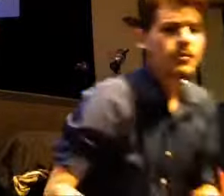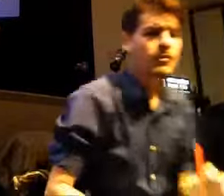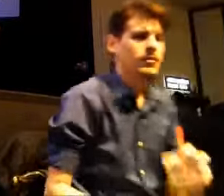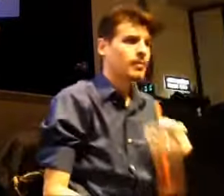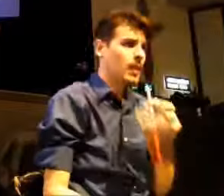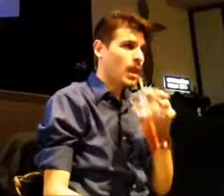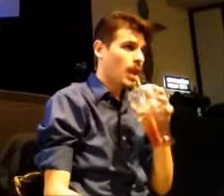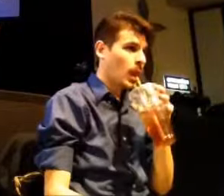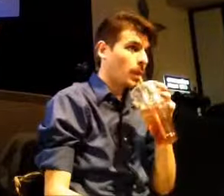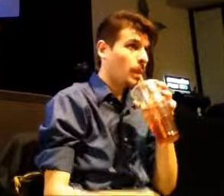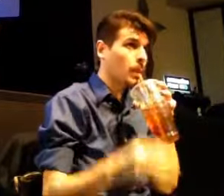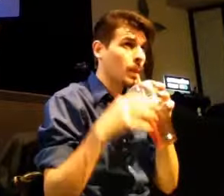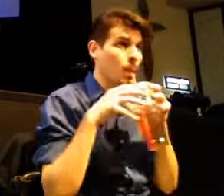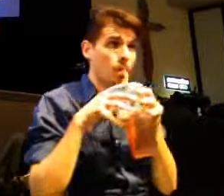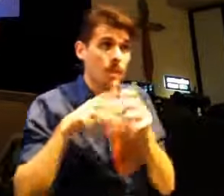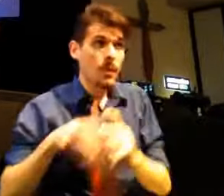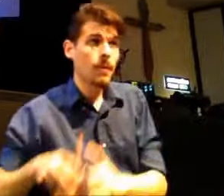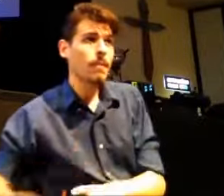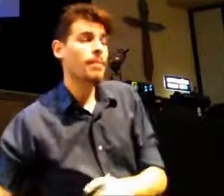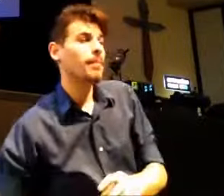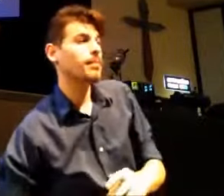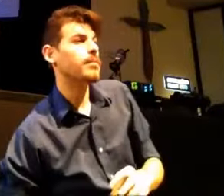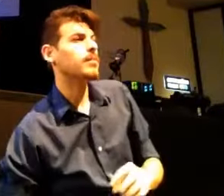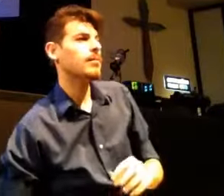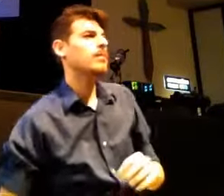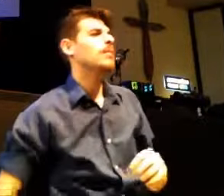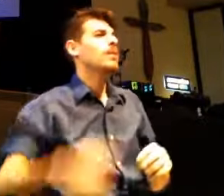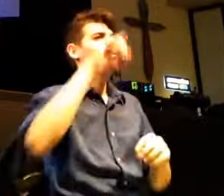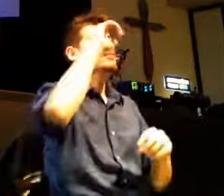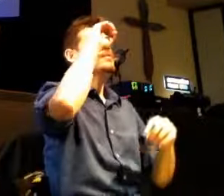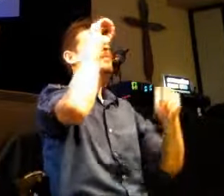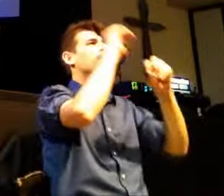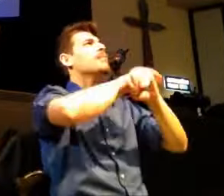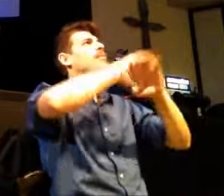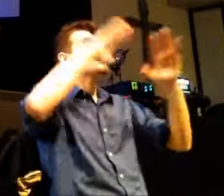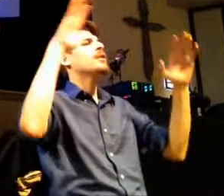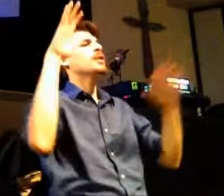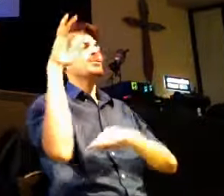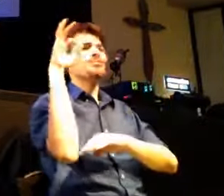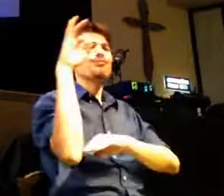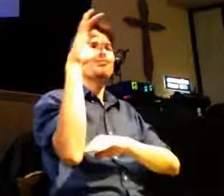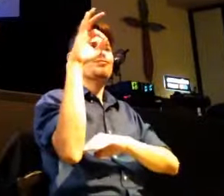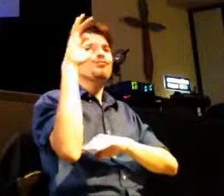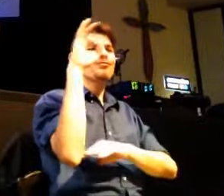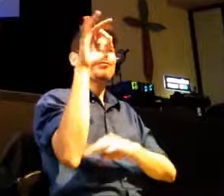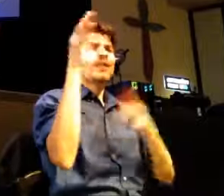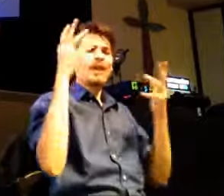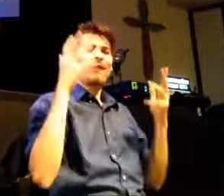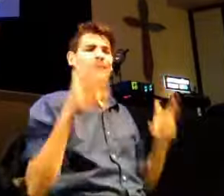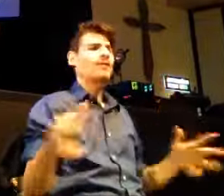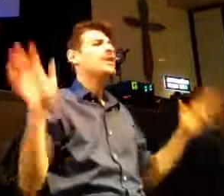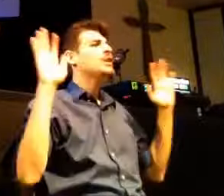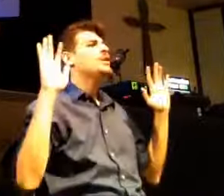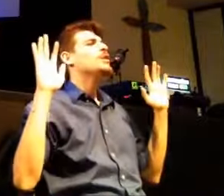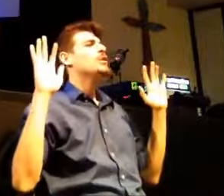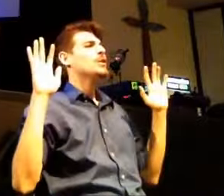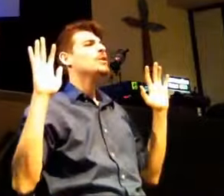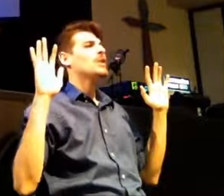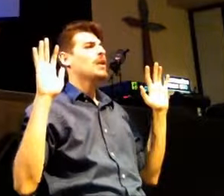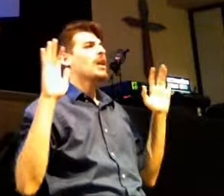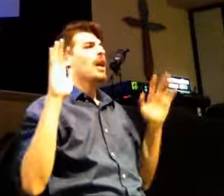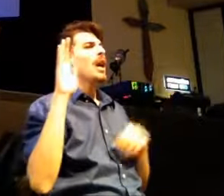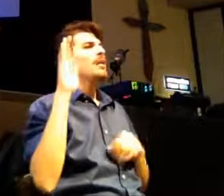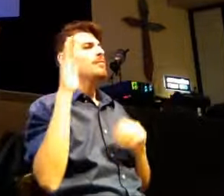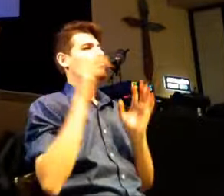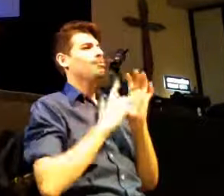crowd. And so you get this picture of they've finished this thing. Jesus actually, in the Greek, compels them to get into